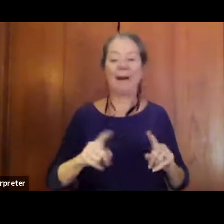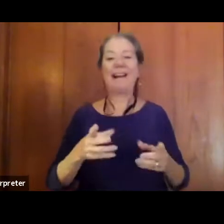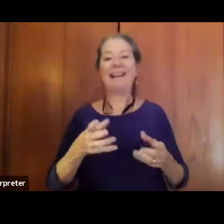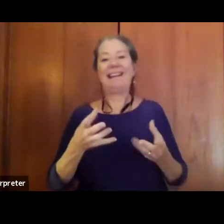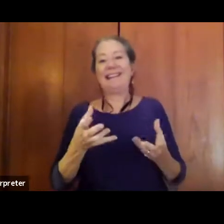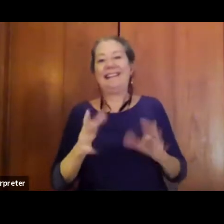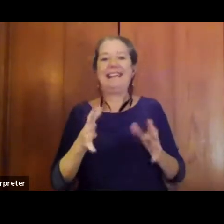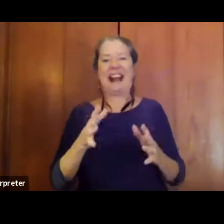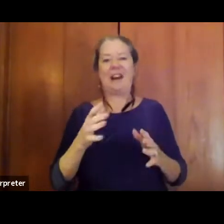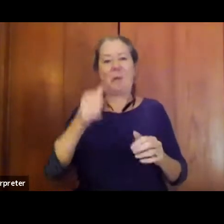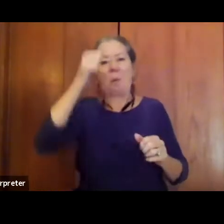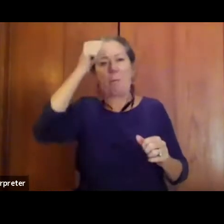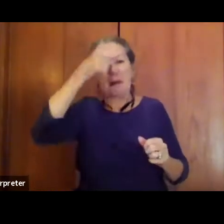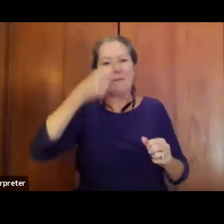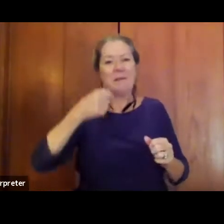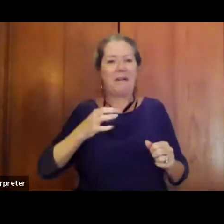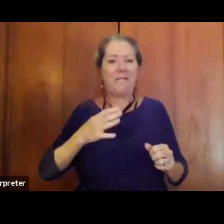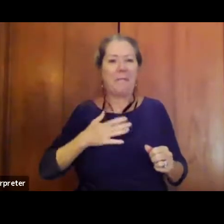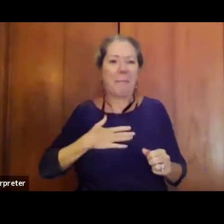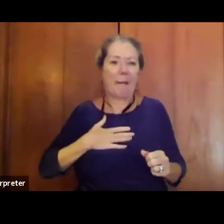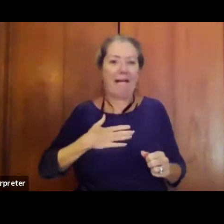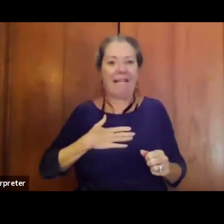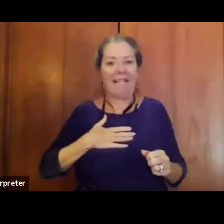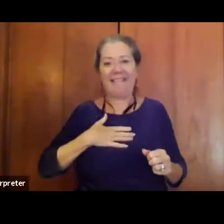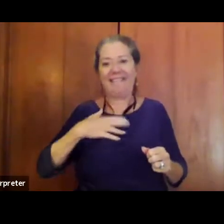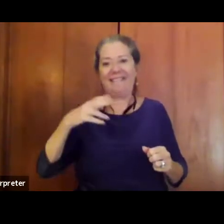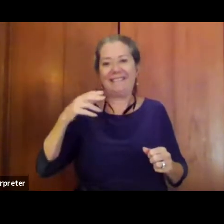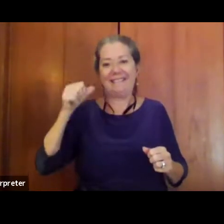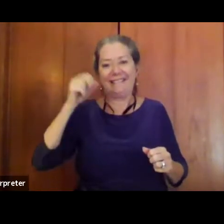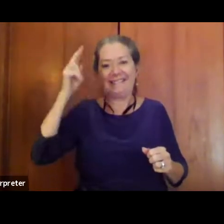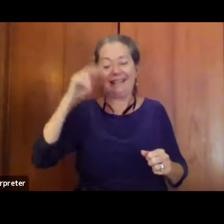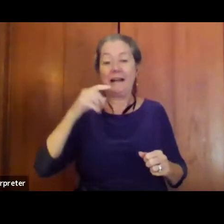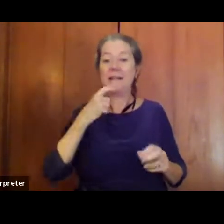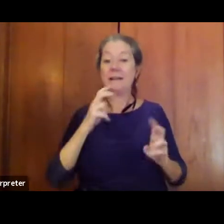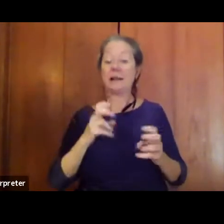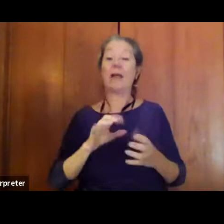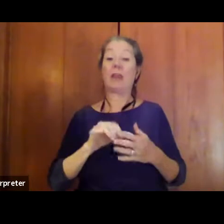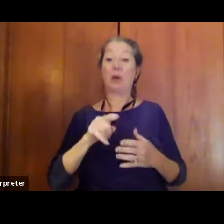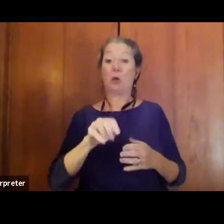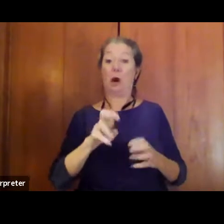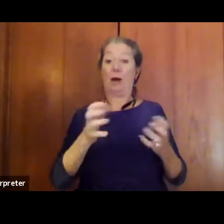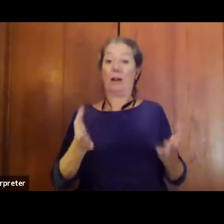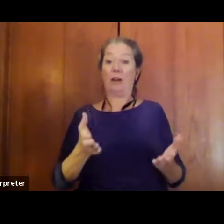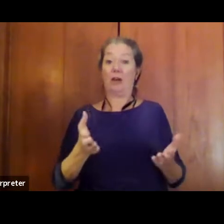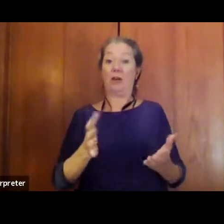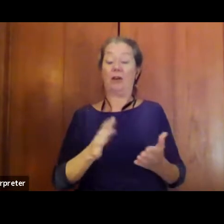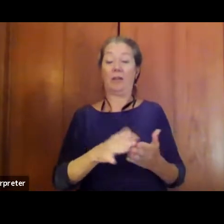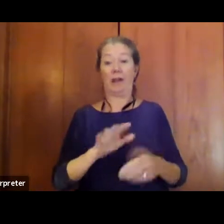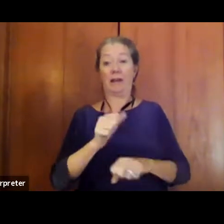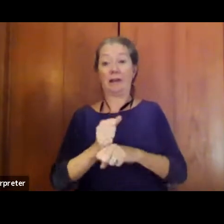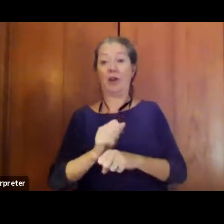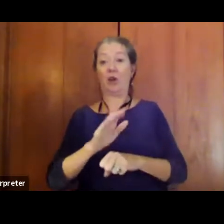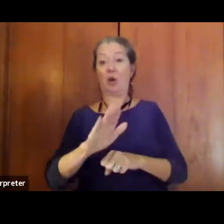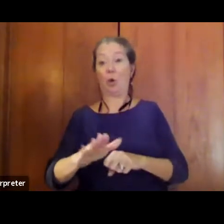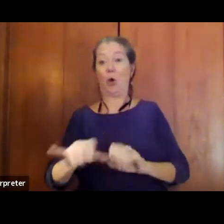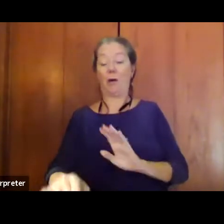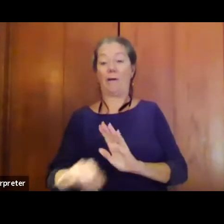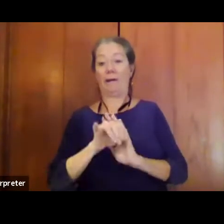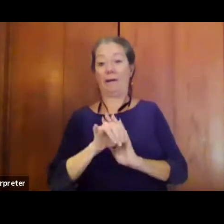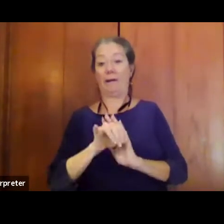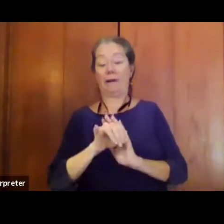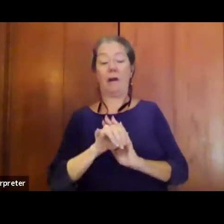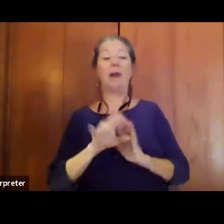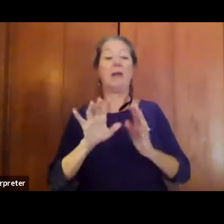anything. That you are here, that life exists, and identity. That the powerful play goes